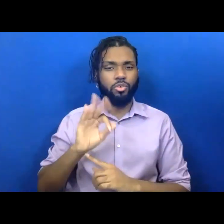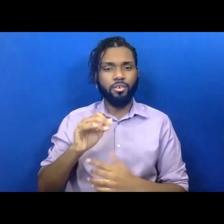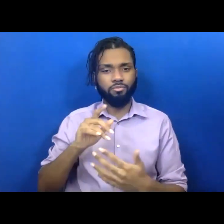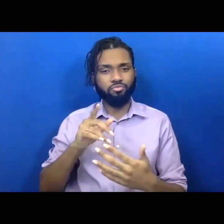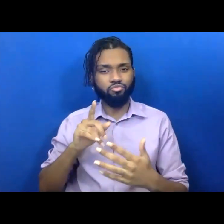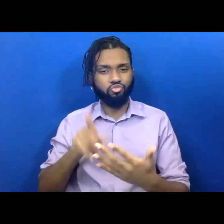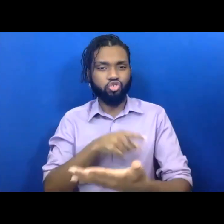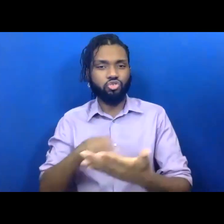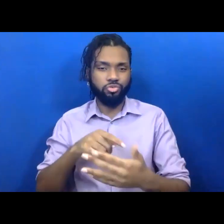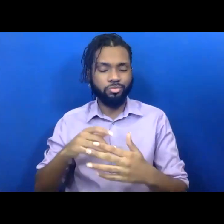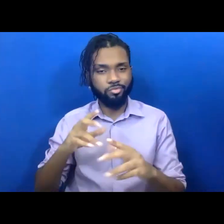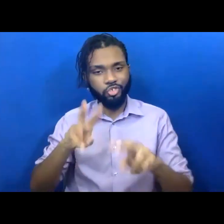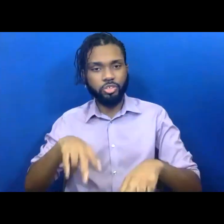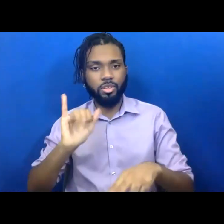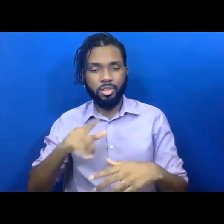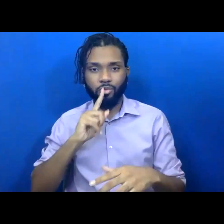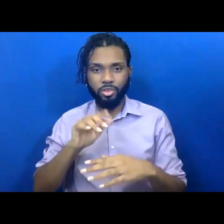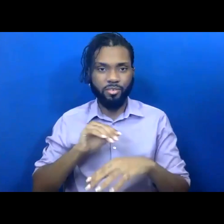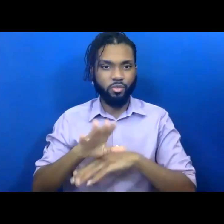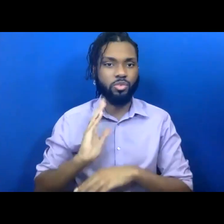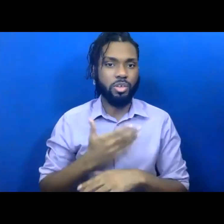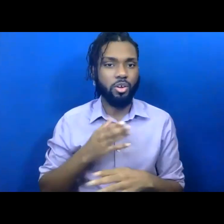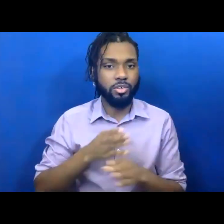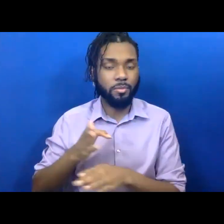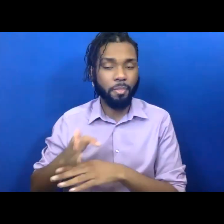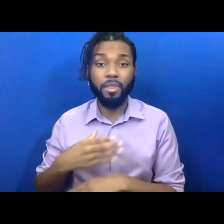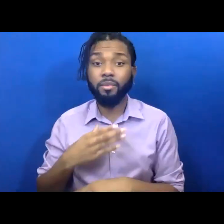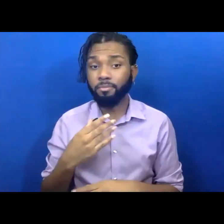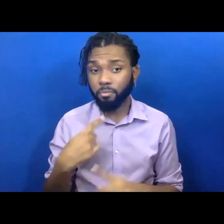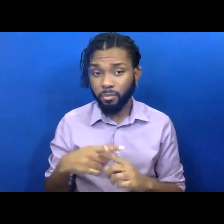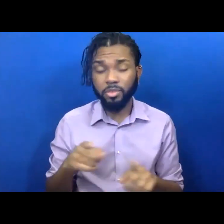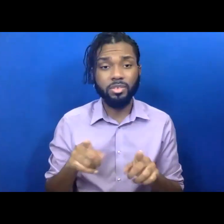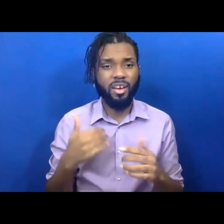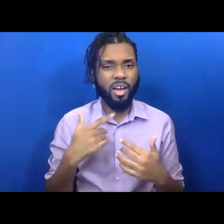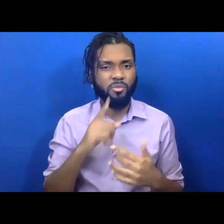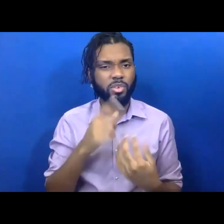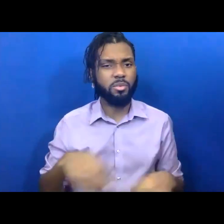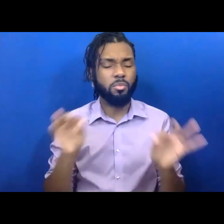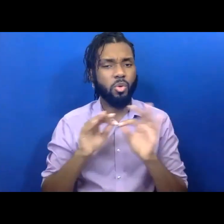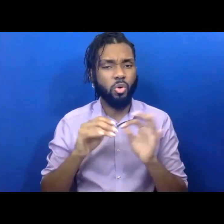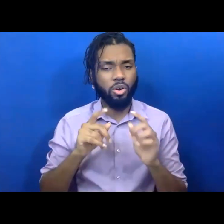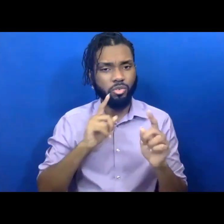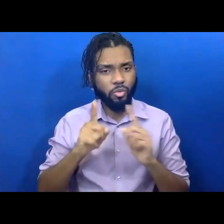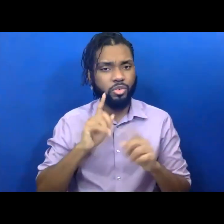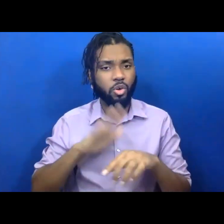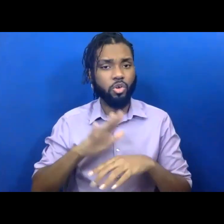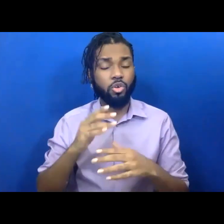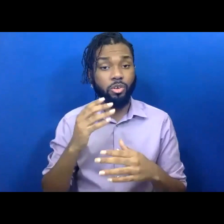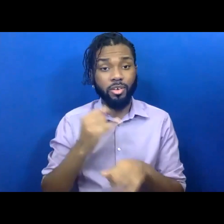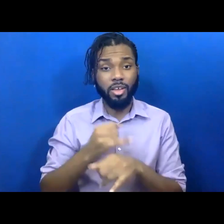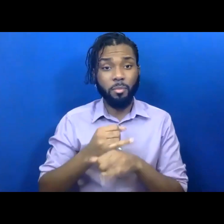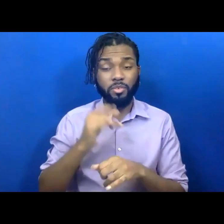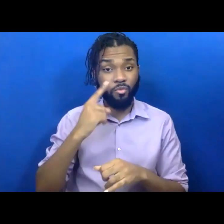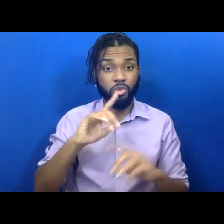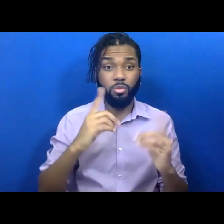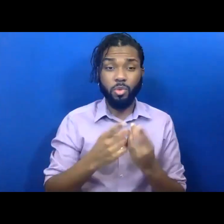really having critical conversations on your campus for departments and programs that have been successful